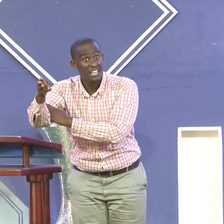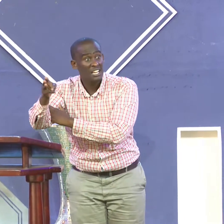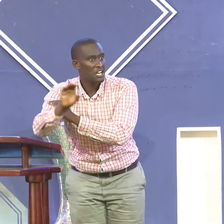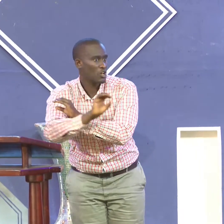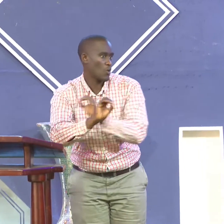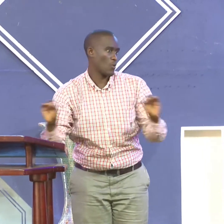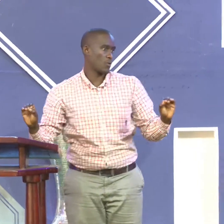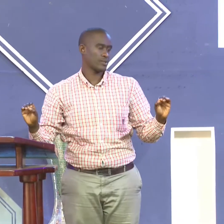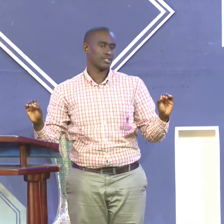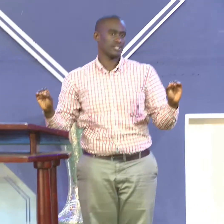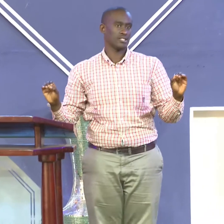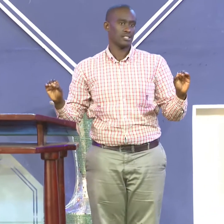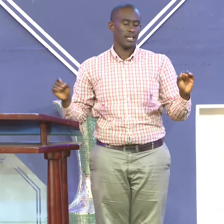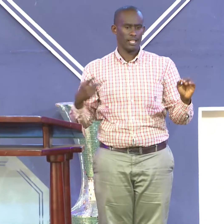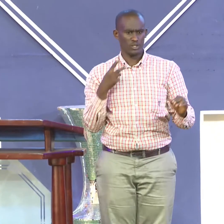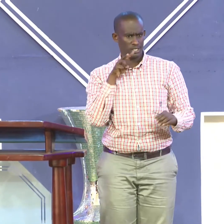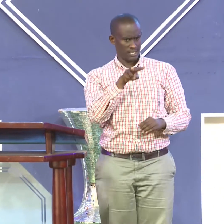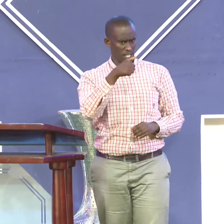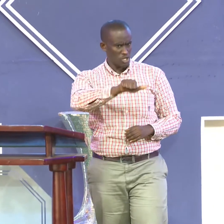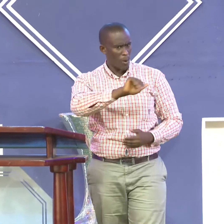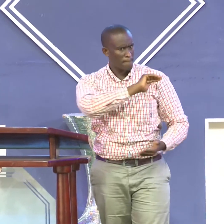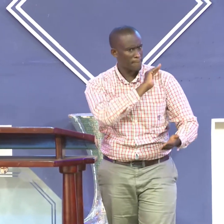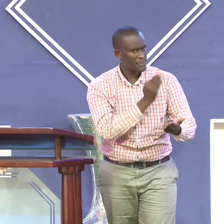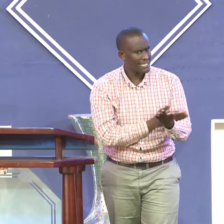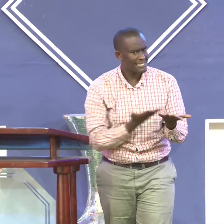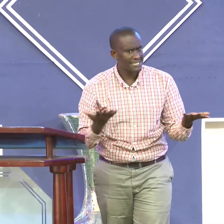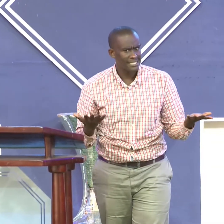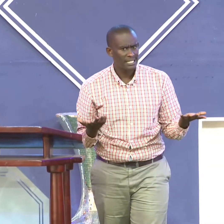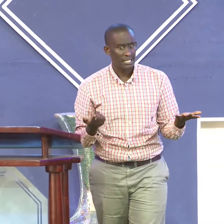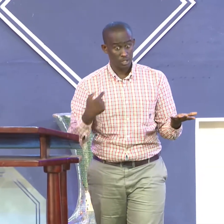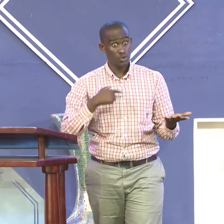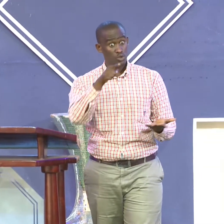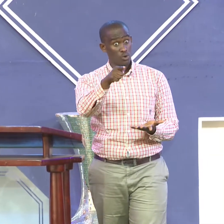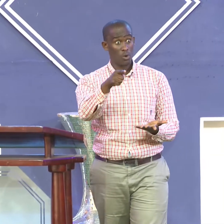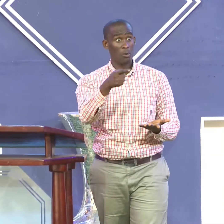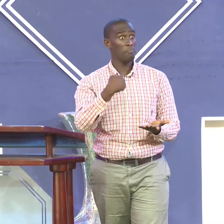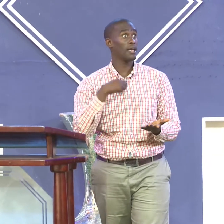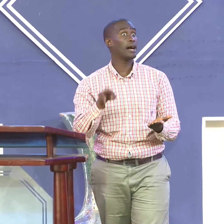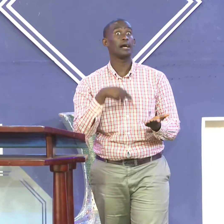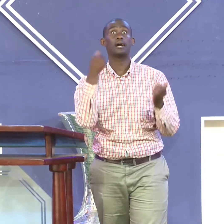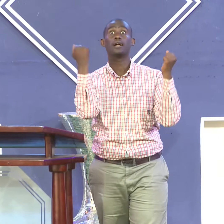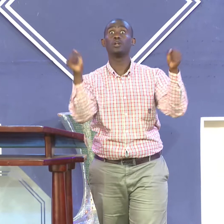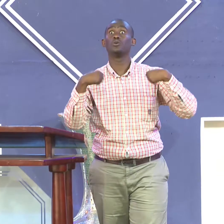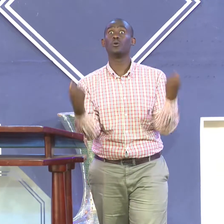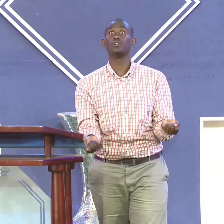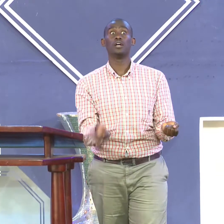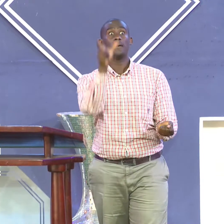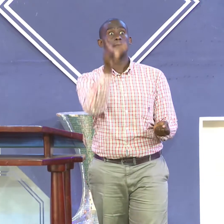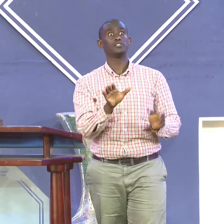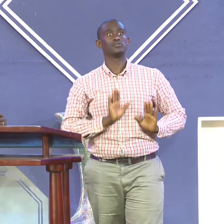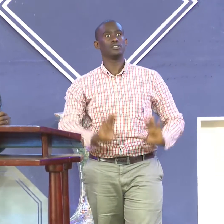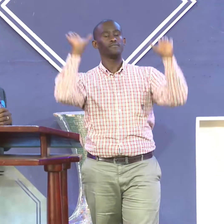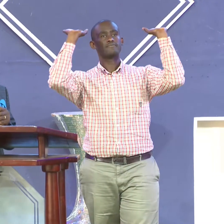will of God anymore. When you're looking at your own ability, knowing you cannot, and then you give